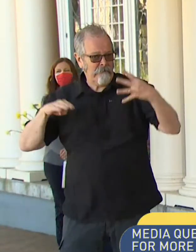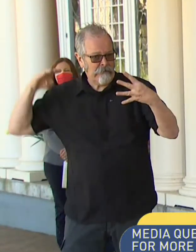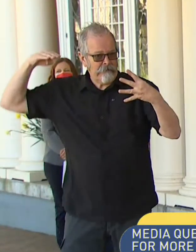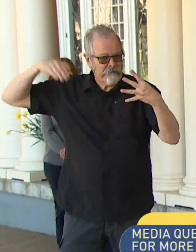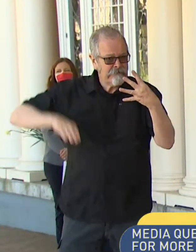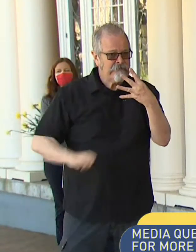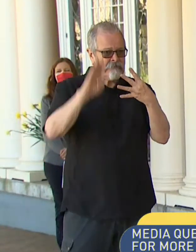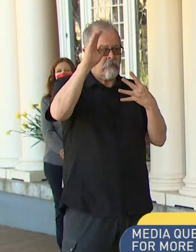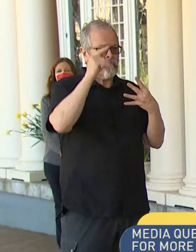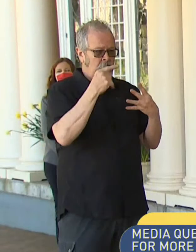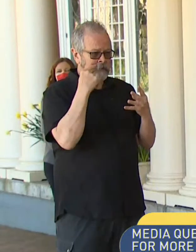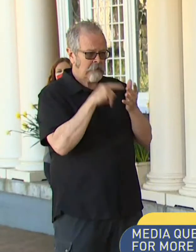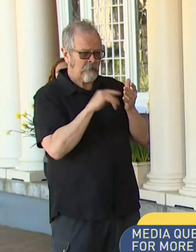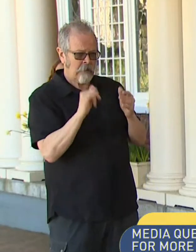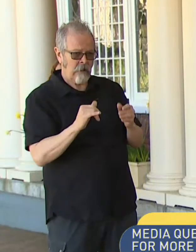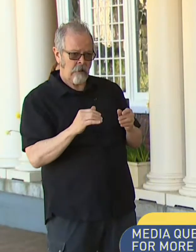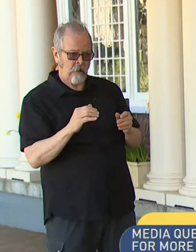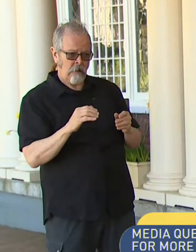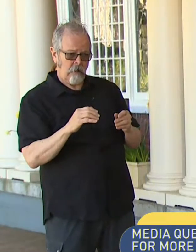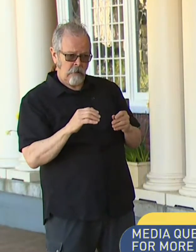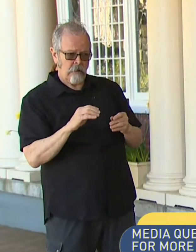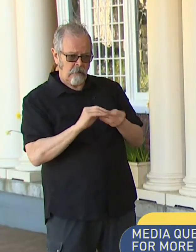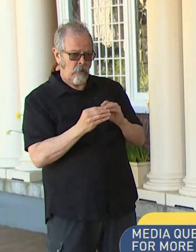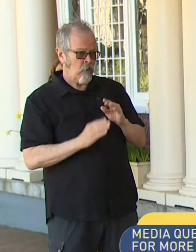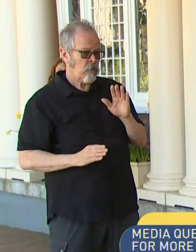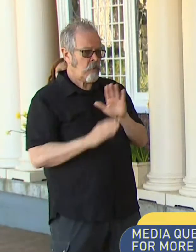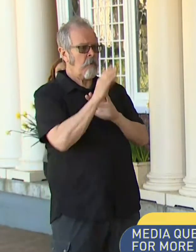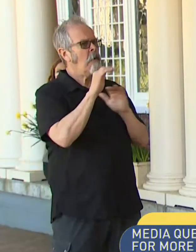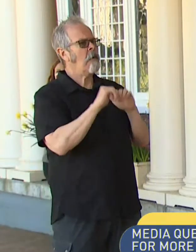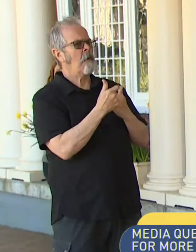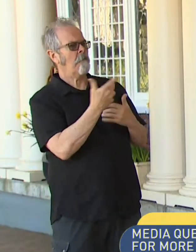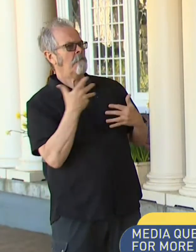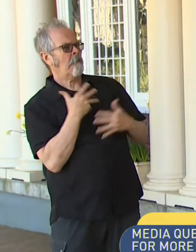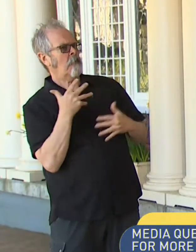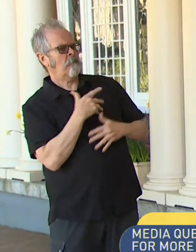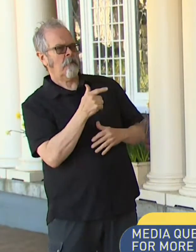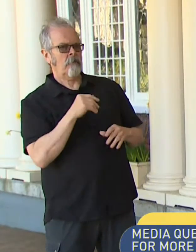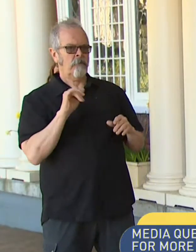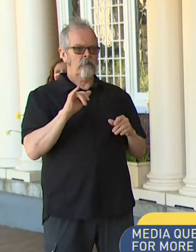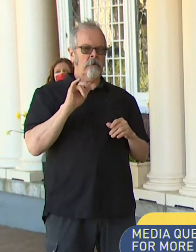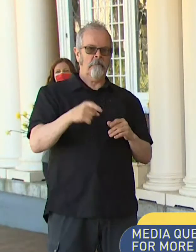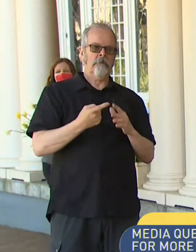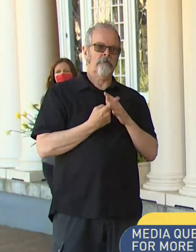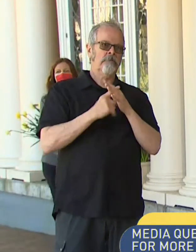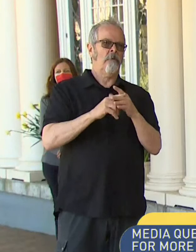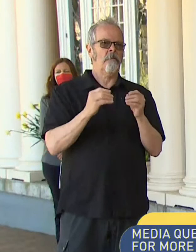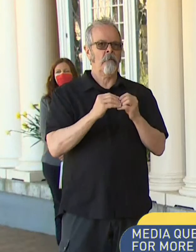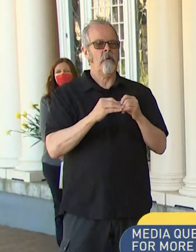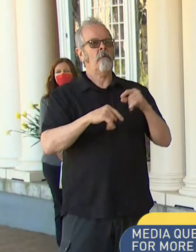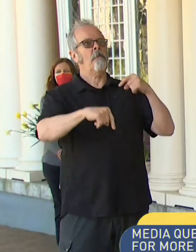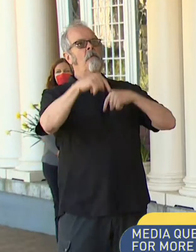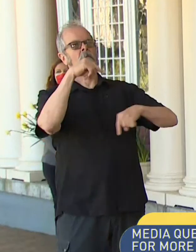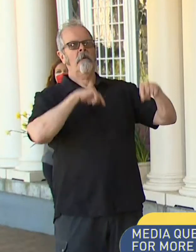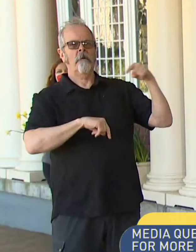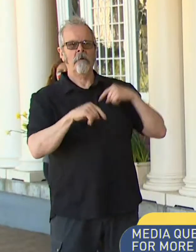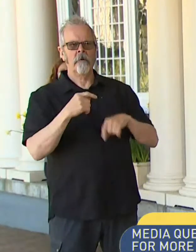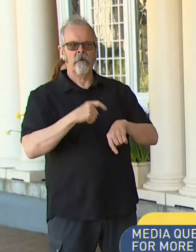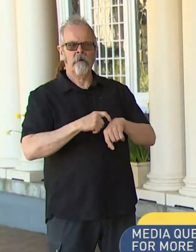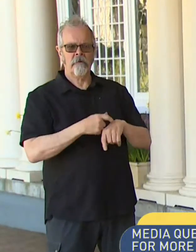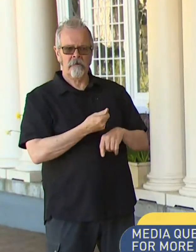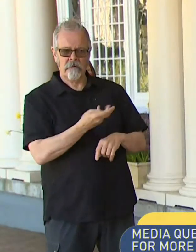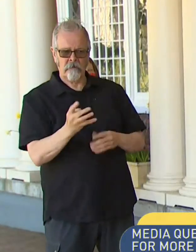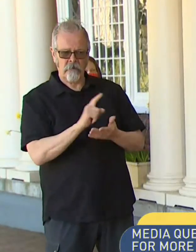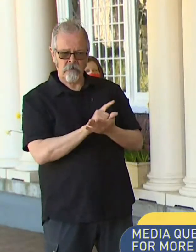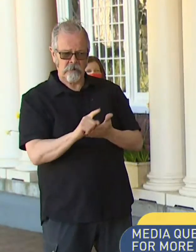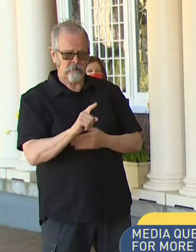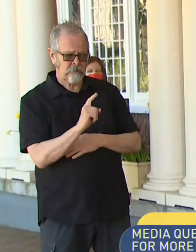up. How fearful are you that you're going to have to initiate further rollbacks when the time comes in a few weeks?